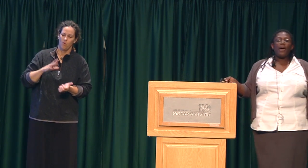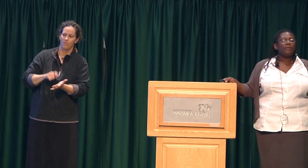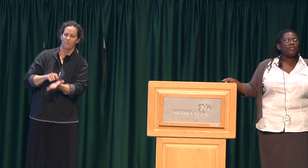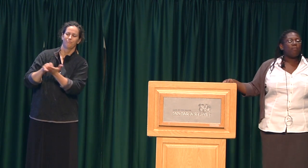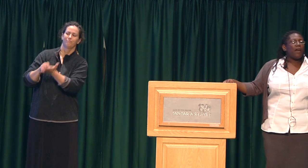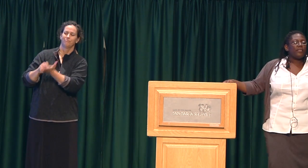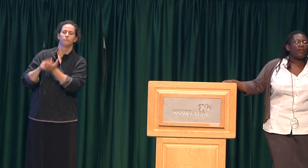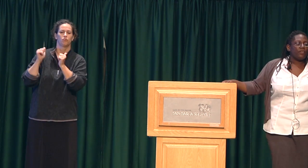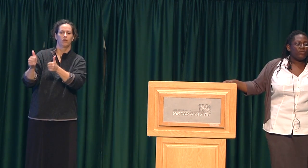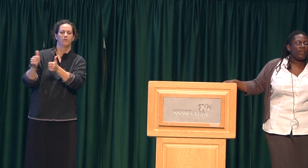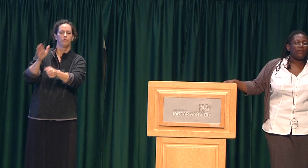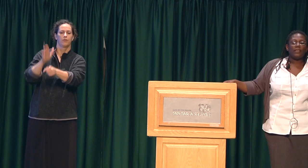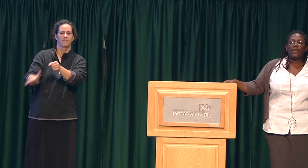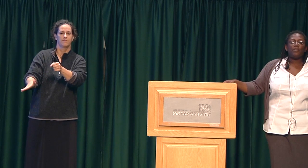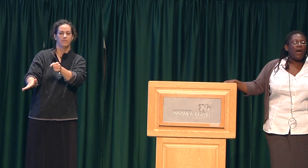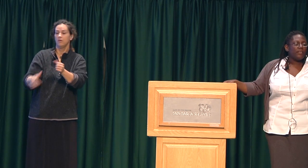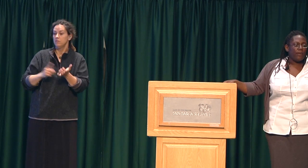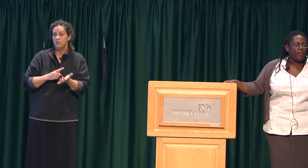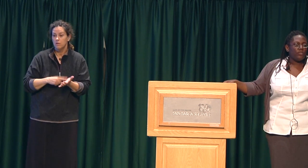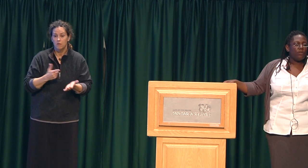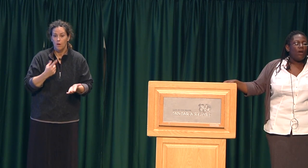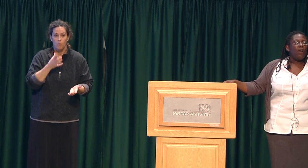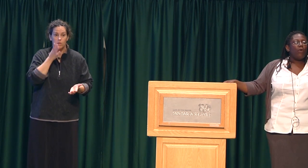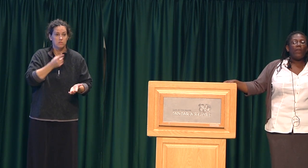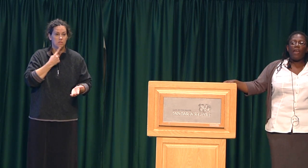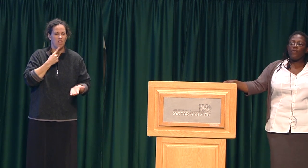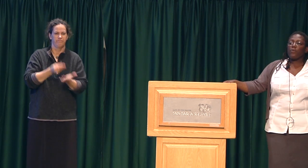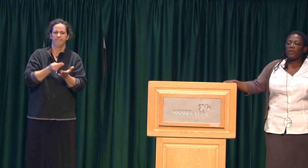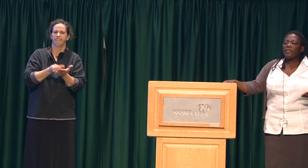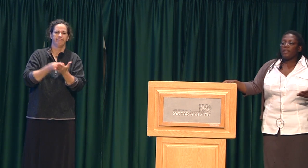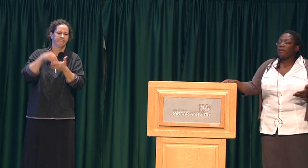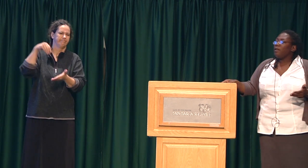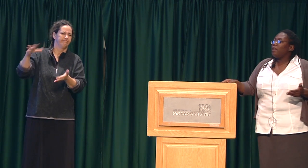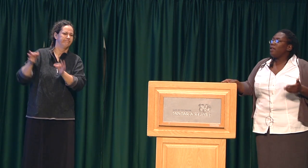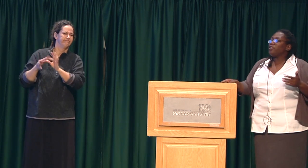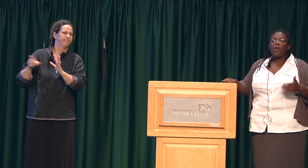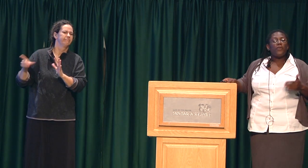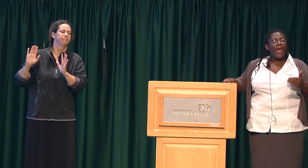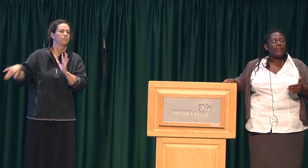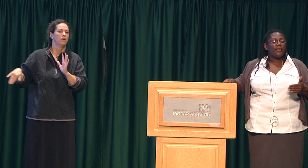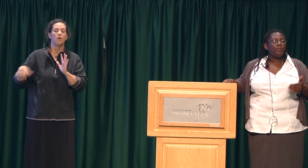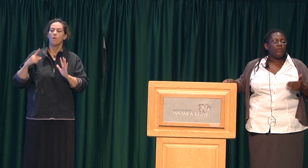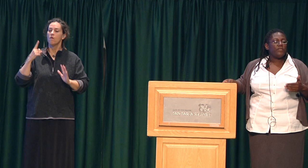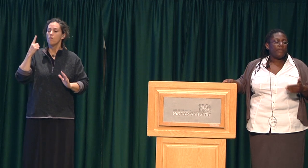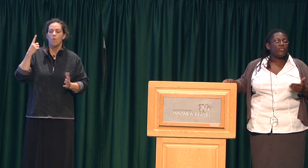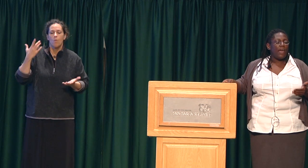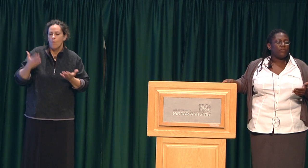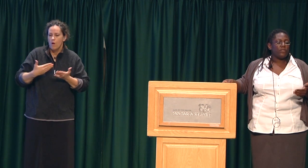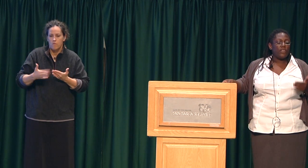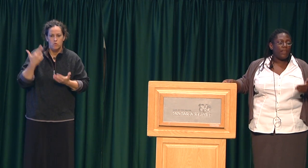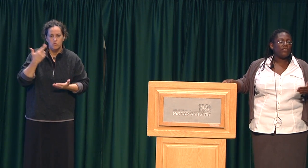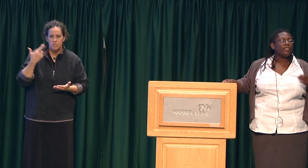And sometimes it's the monetary issue. They say it's a monetary issue. But whatever the reason, interpreter access proves to